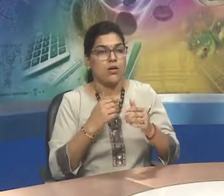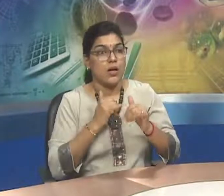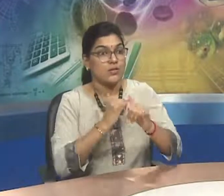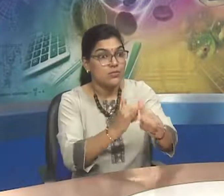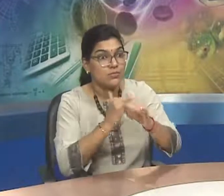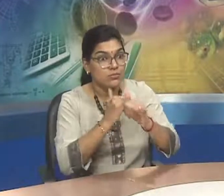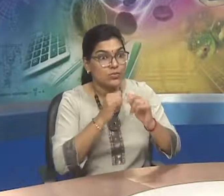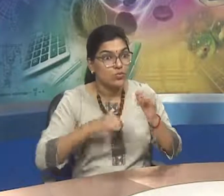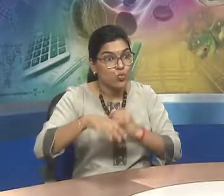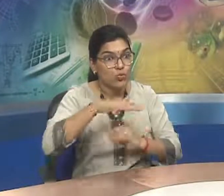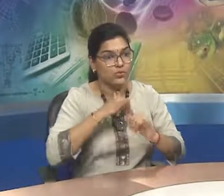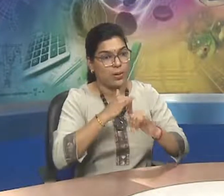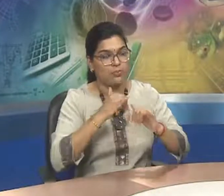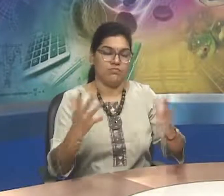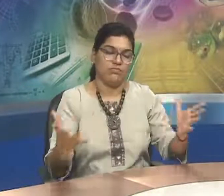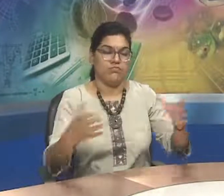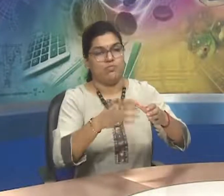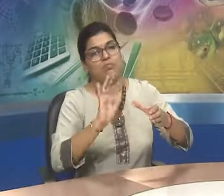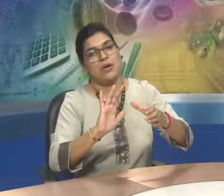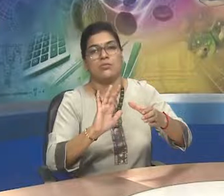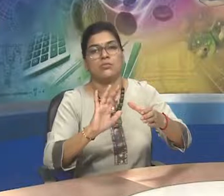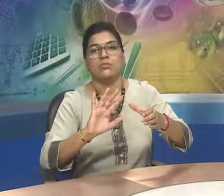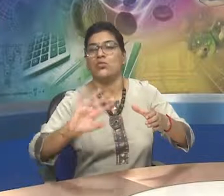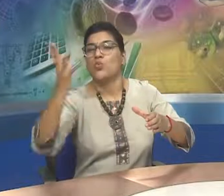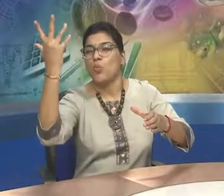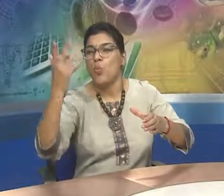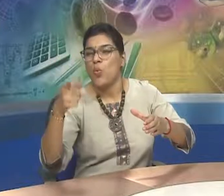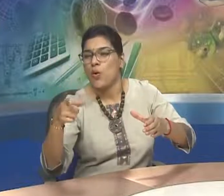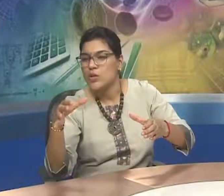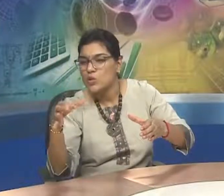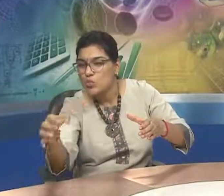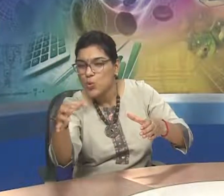because of the reason of having a different background.